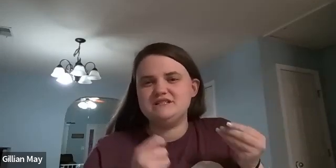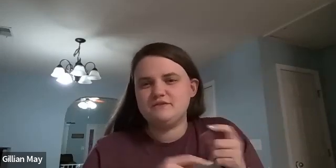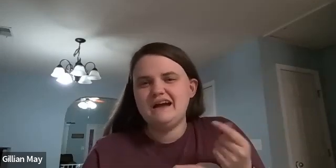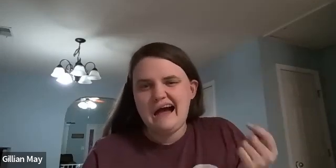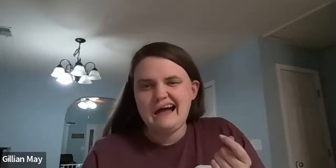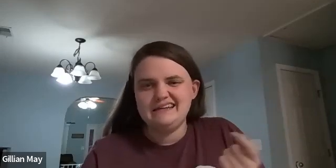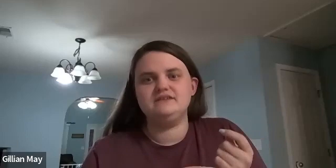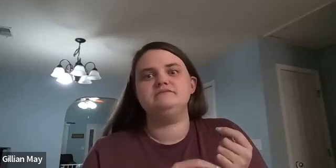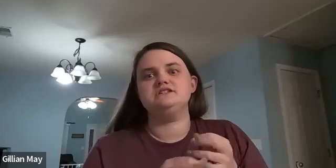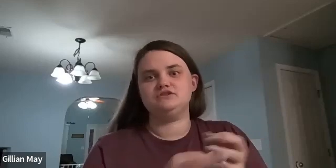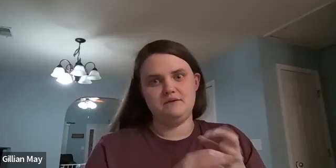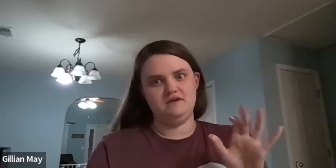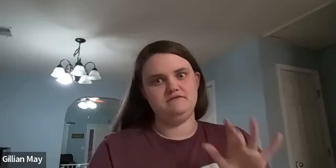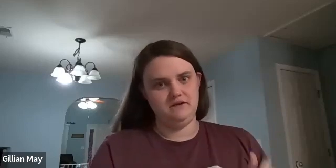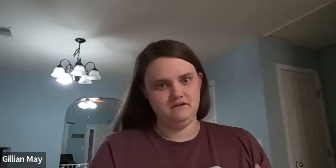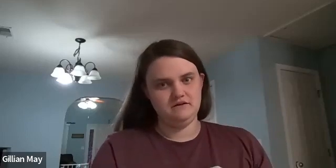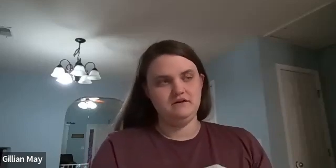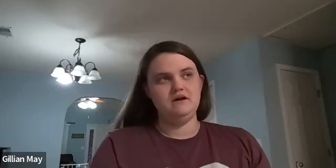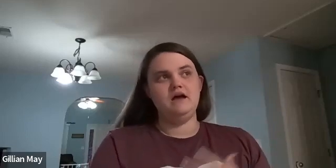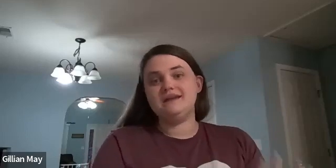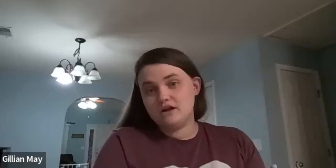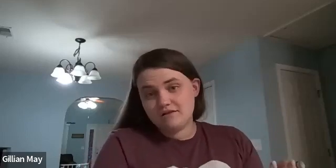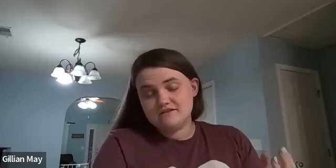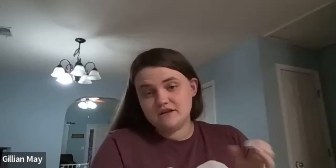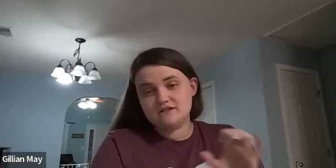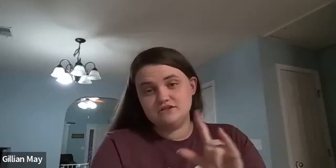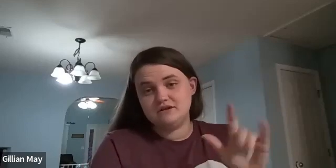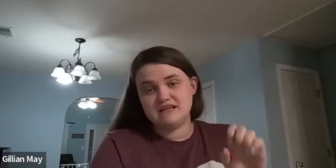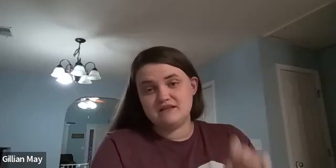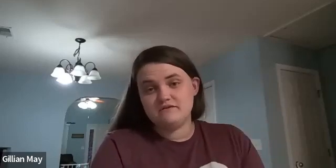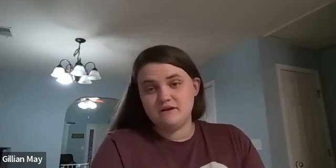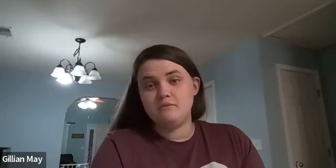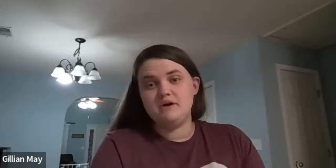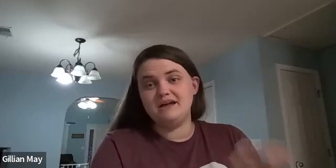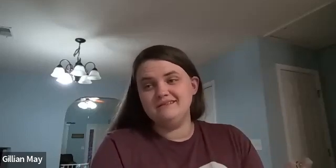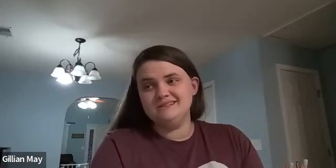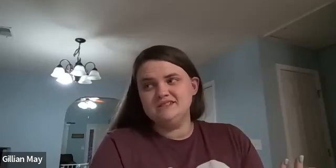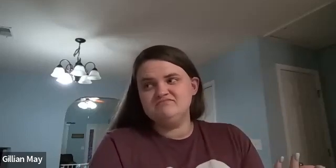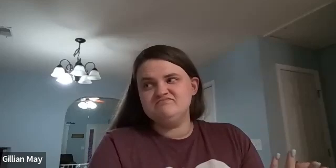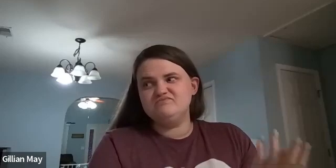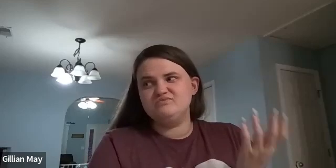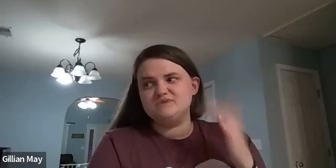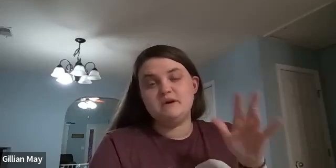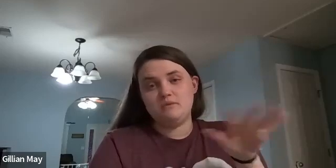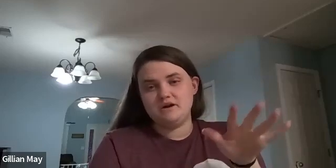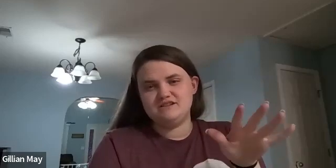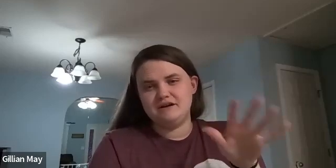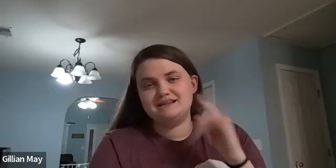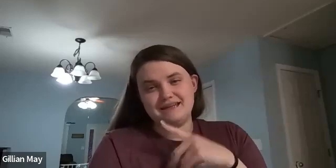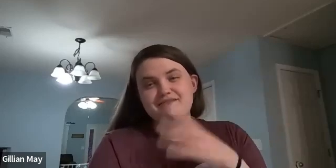different kind of describing of feeling. And again, all else fails is you can say the word feel, but spell the word. Sorry, not say,